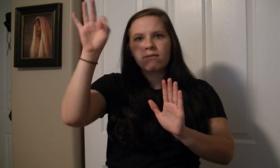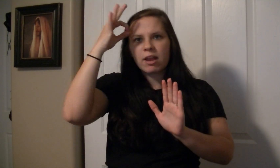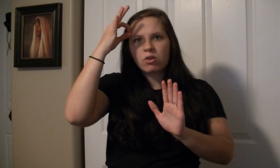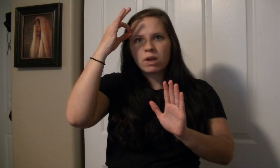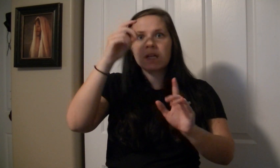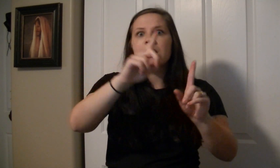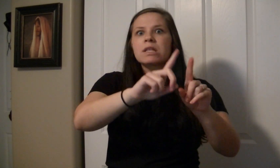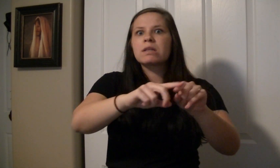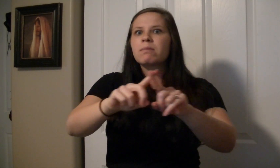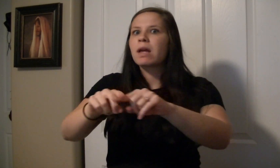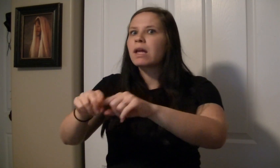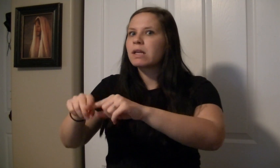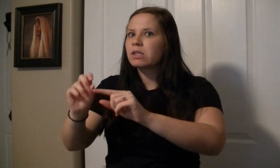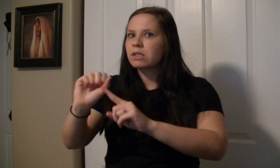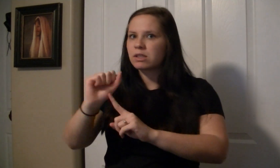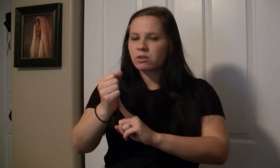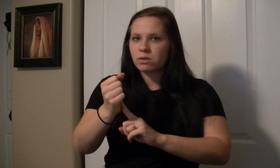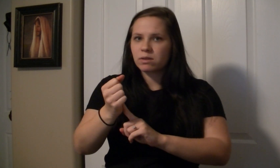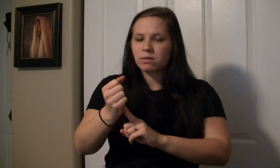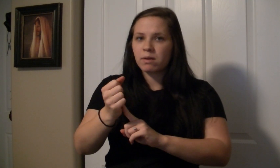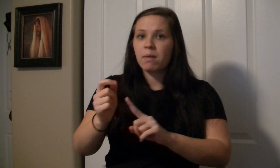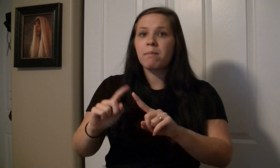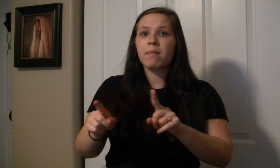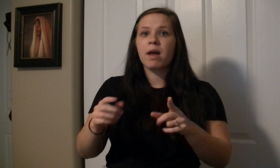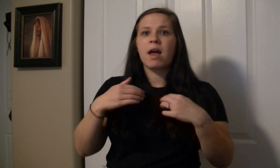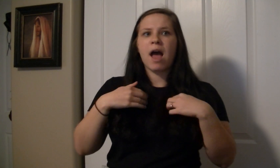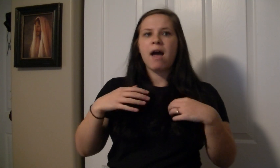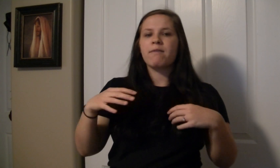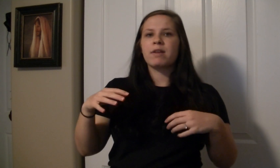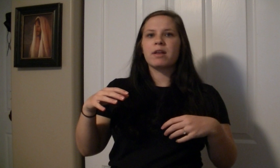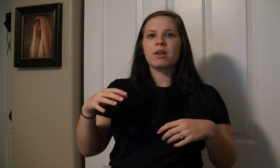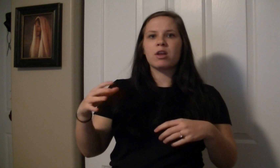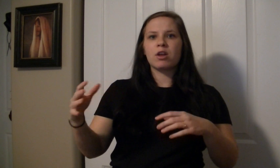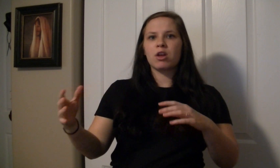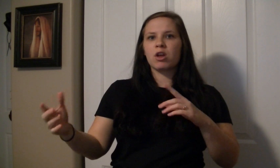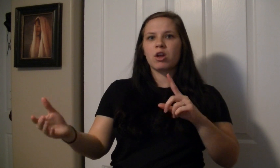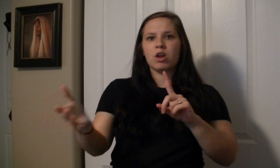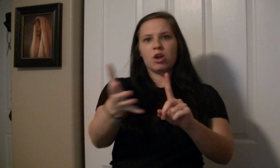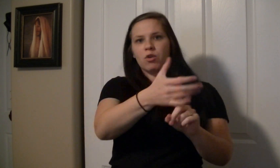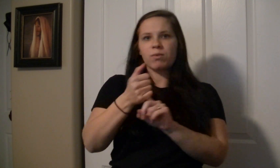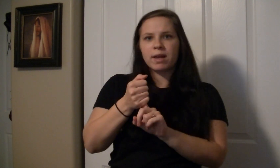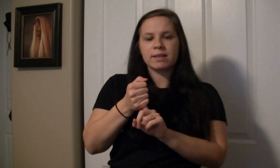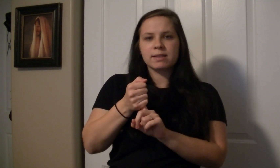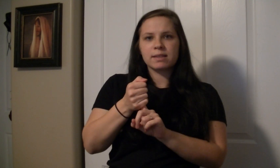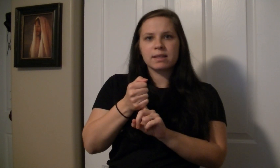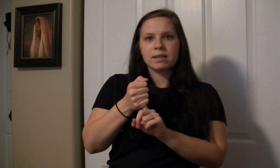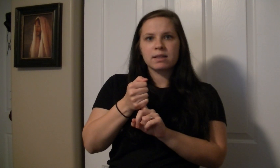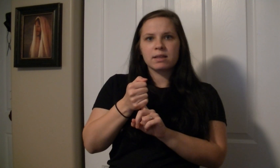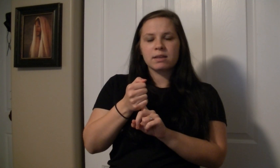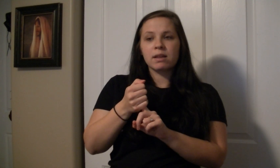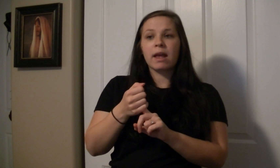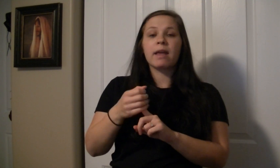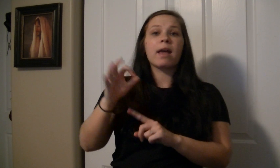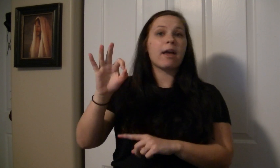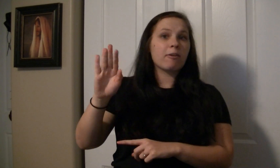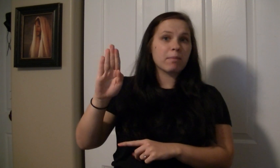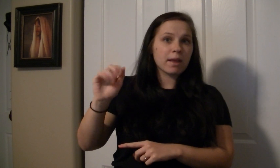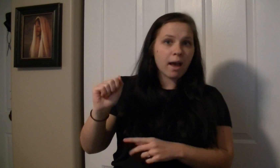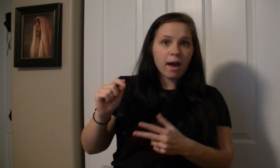various arresting agencies in this country: the FBI, Secret Service, as well as the Metropolitan Police Department. Let's start